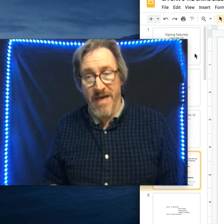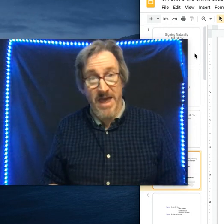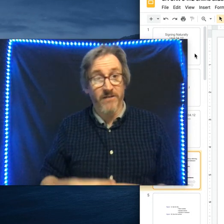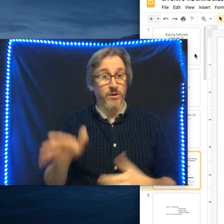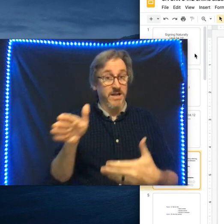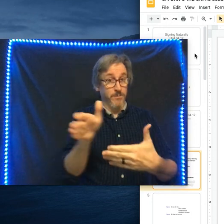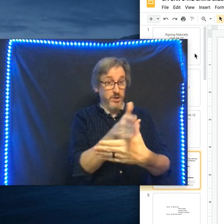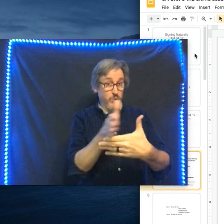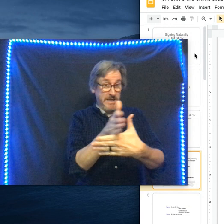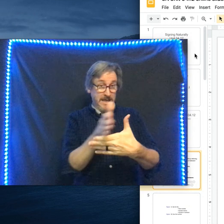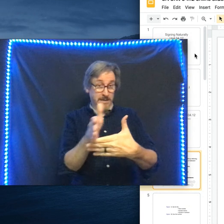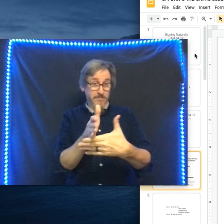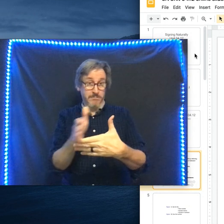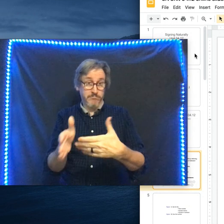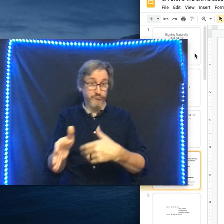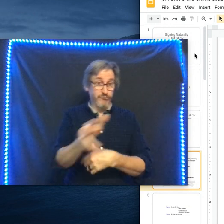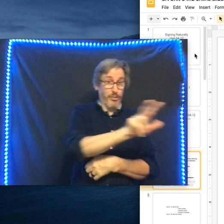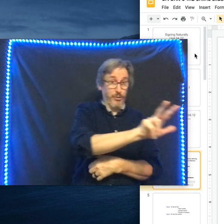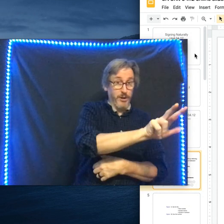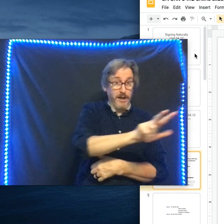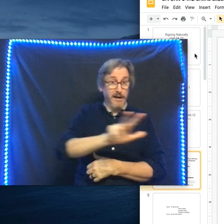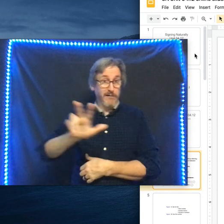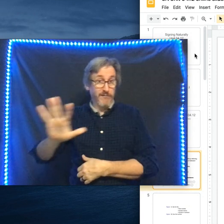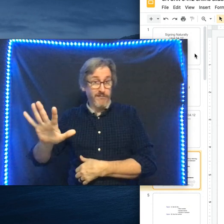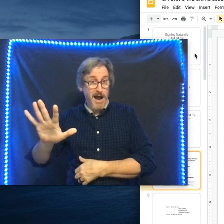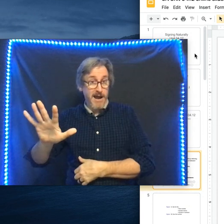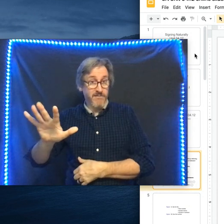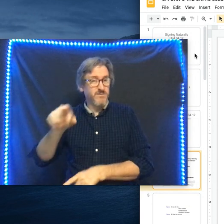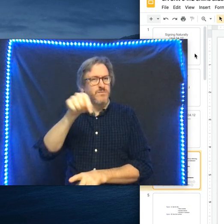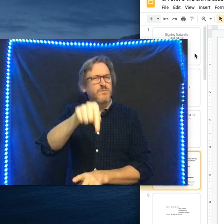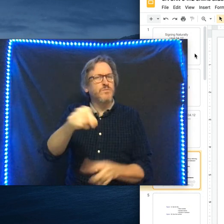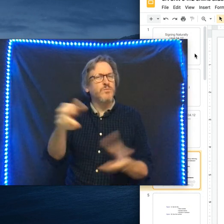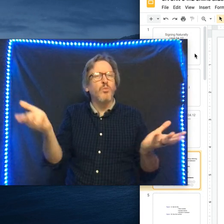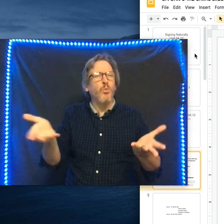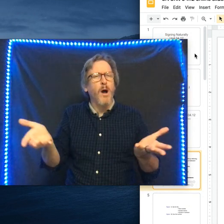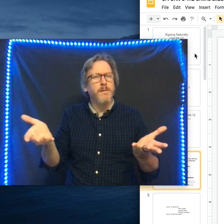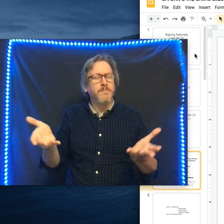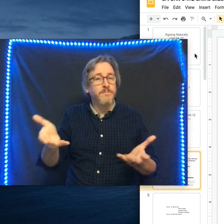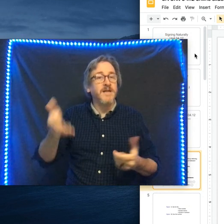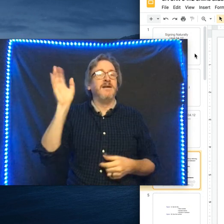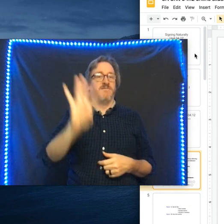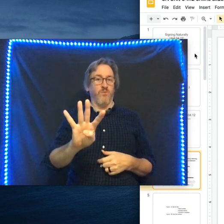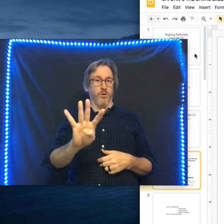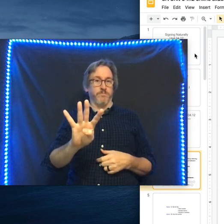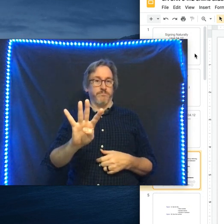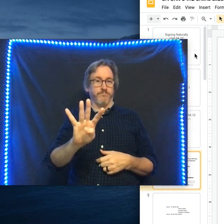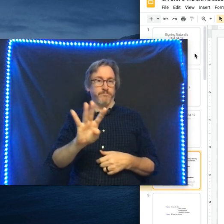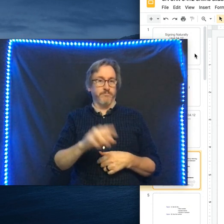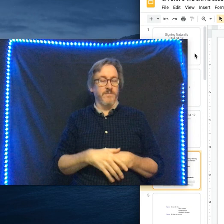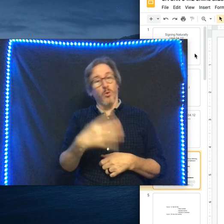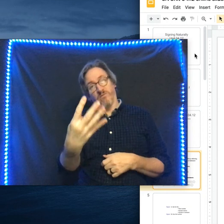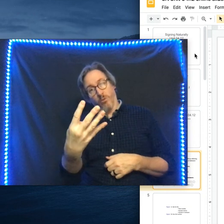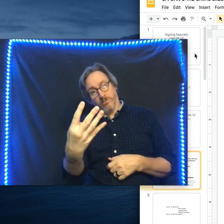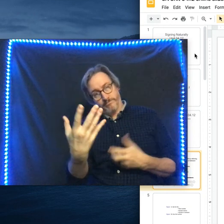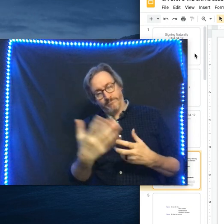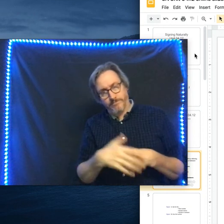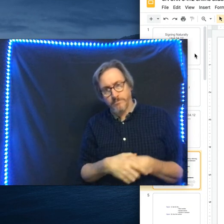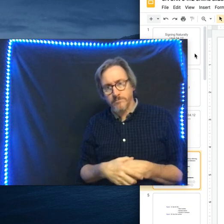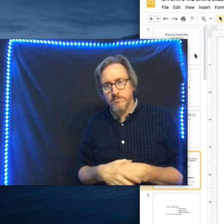Right? And then if we did between 3, 5, what? 4,